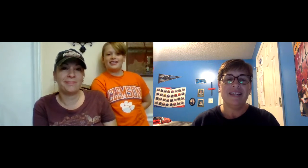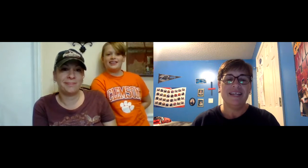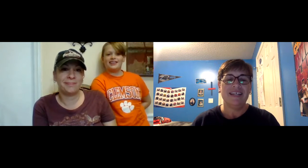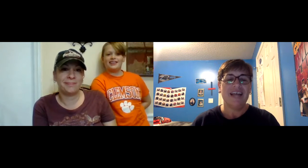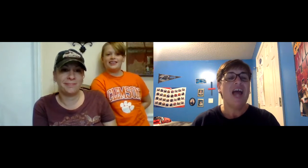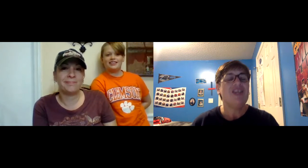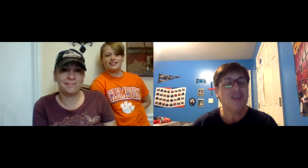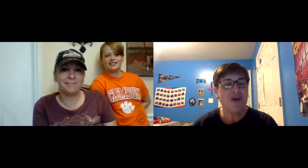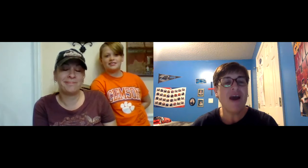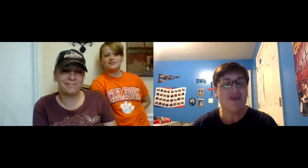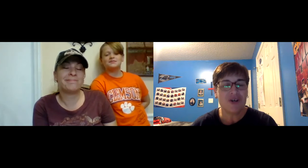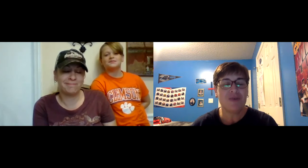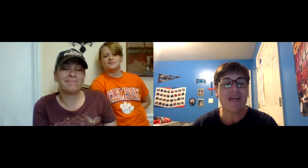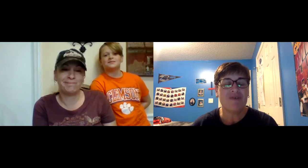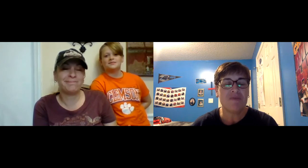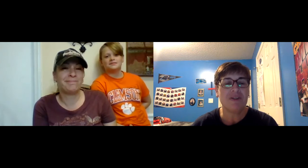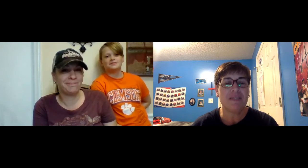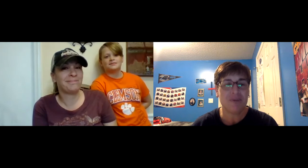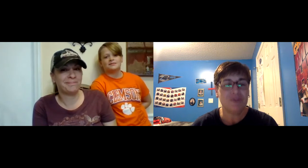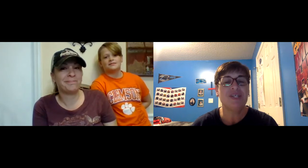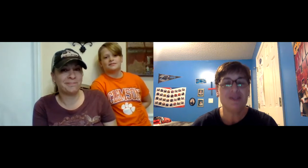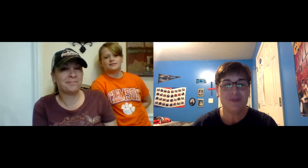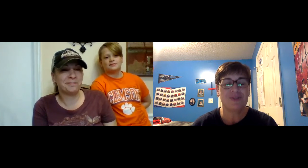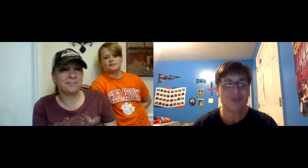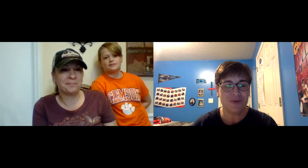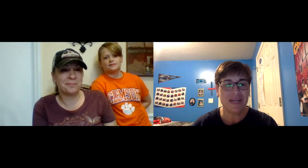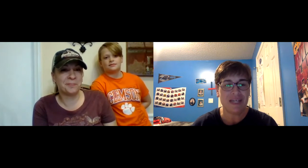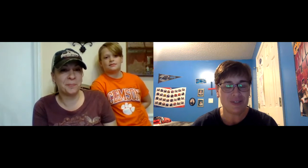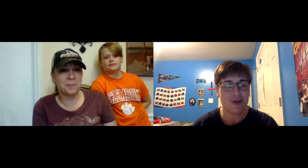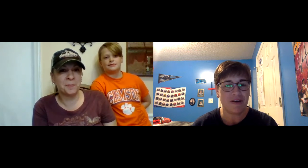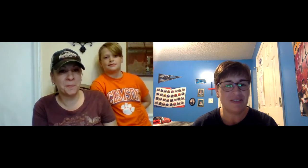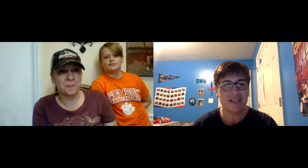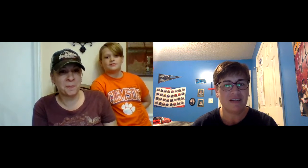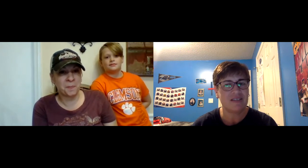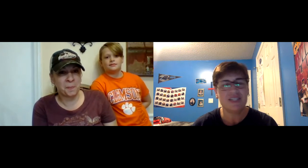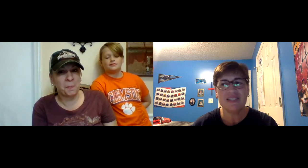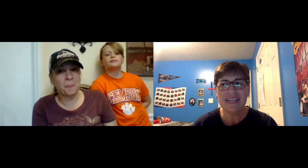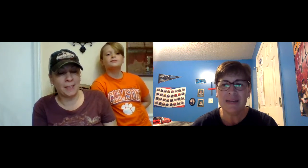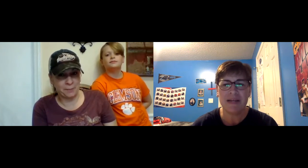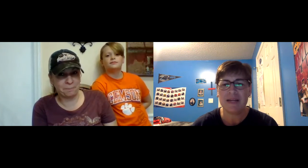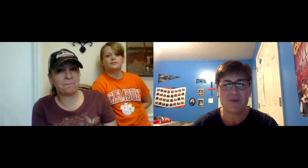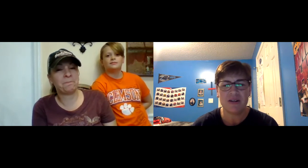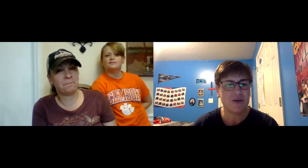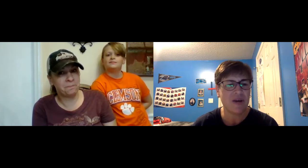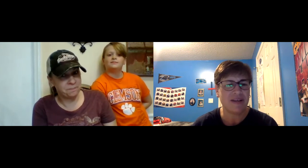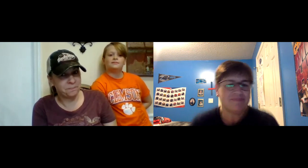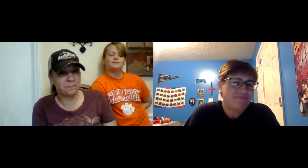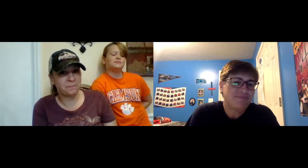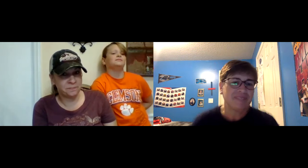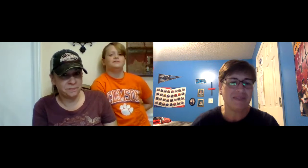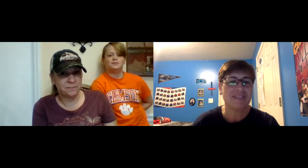like it. Really? You know, our dog, we have a Maltipoo. She used to eat strawberries and she doesn't eat them anymore. I don't know